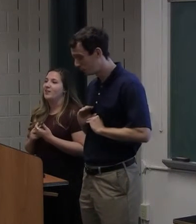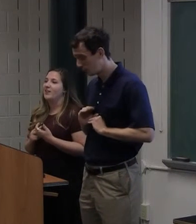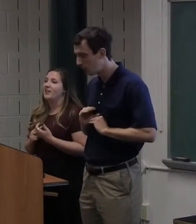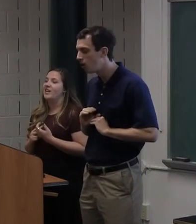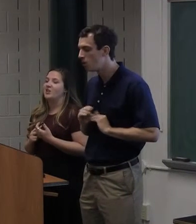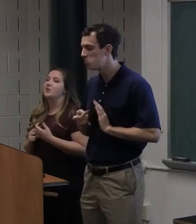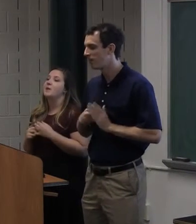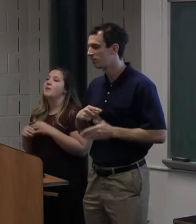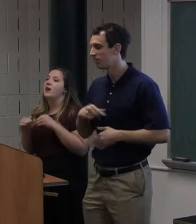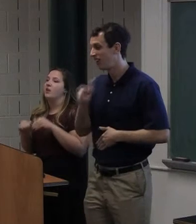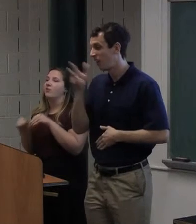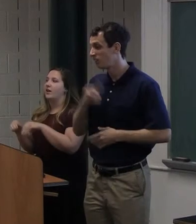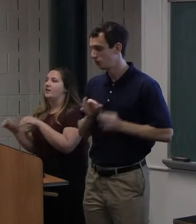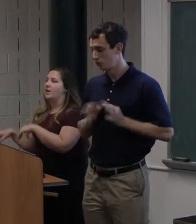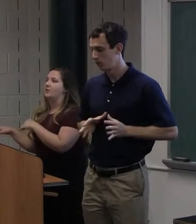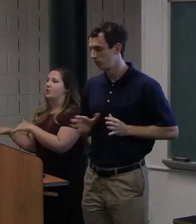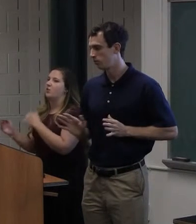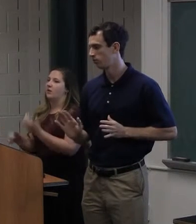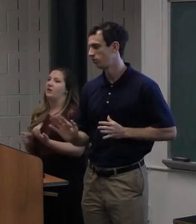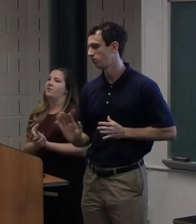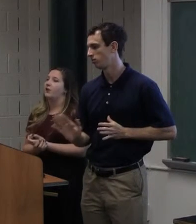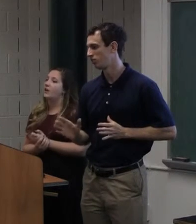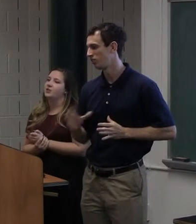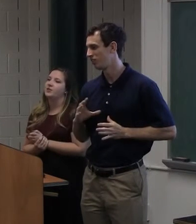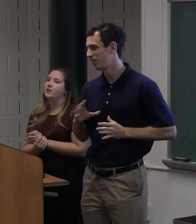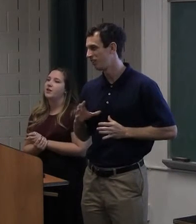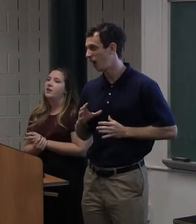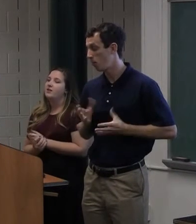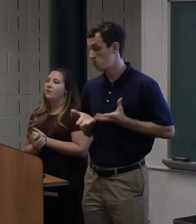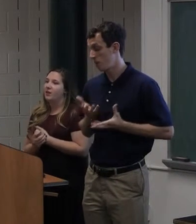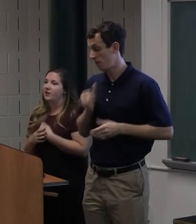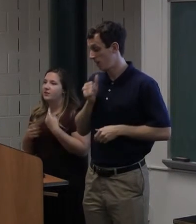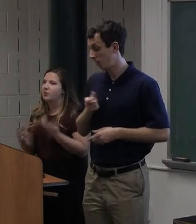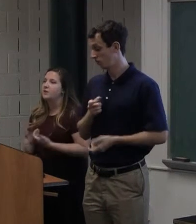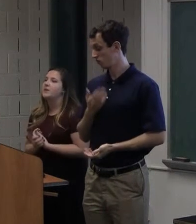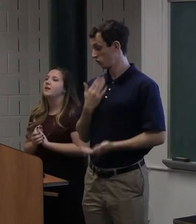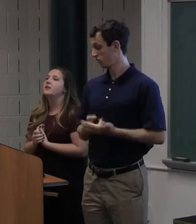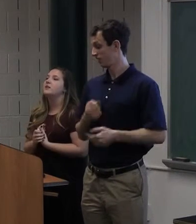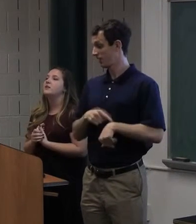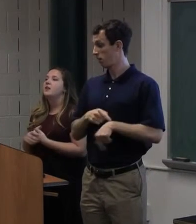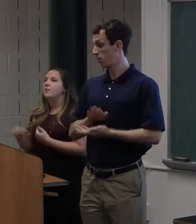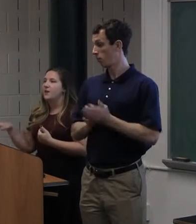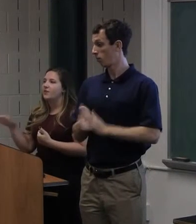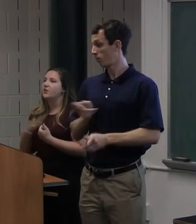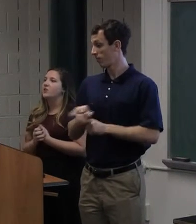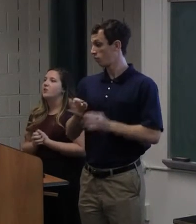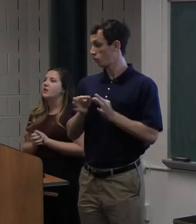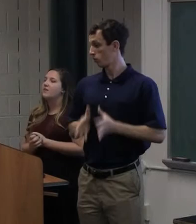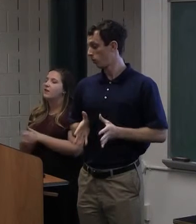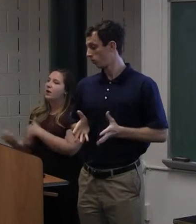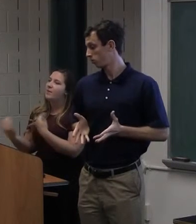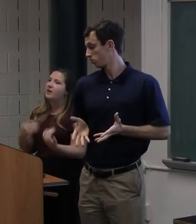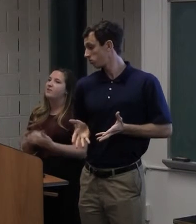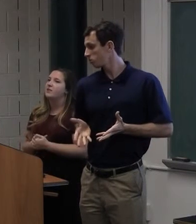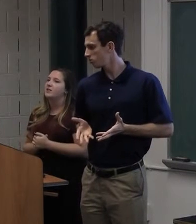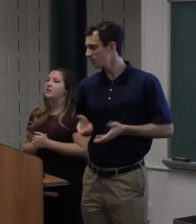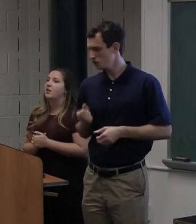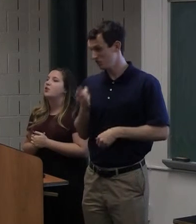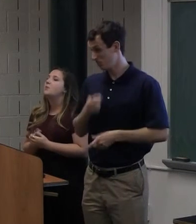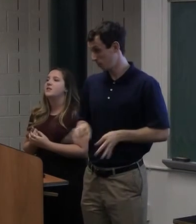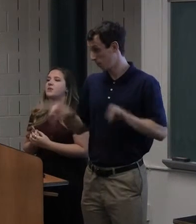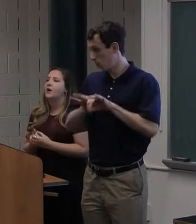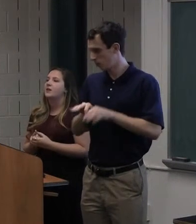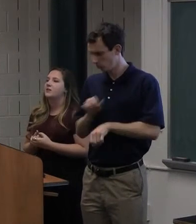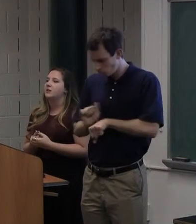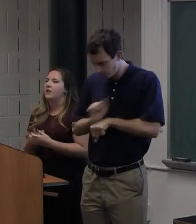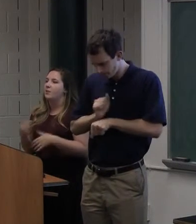a good person. It's just maybe not your right time to start working for an agency. They want you to get some more experience, be out there in the community, and then come back a few months later